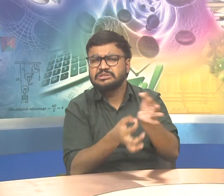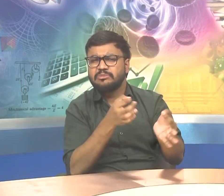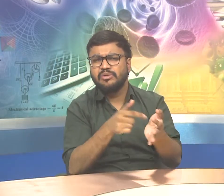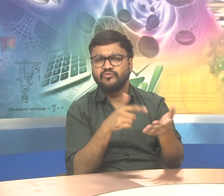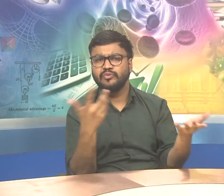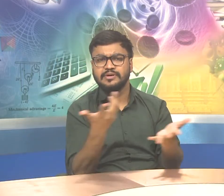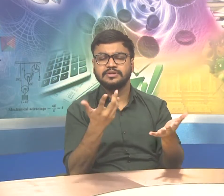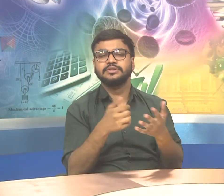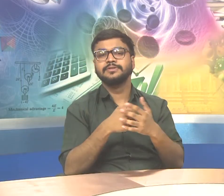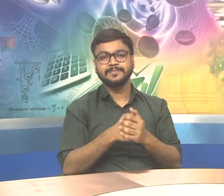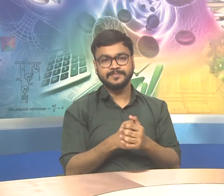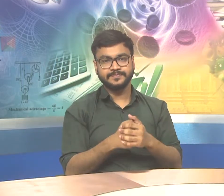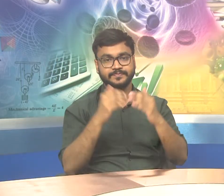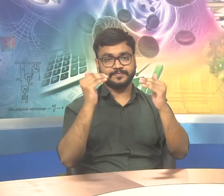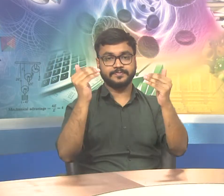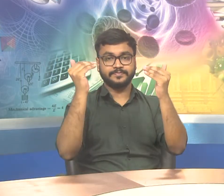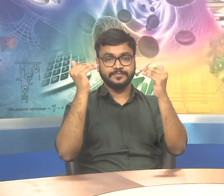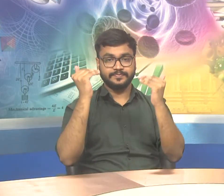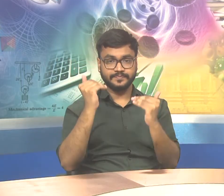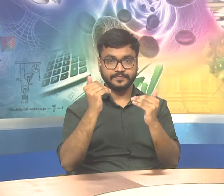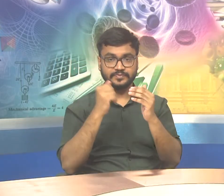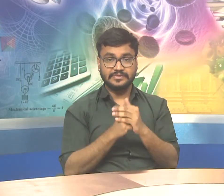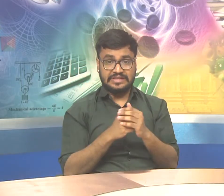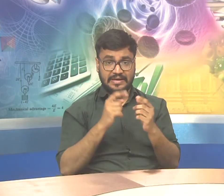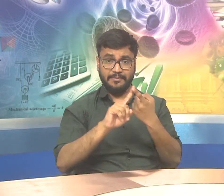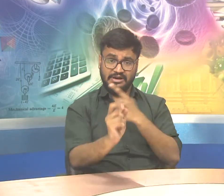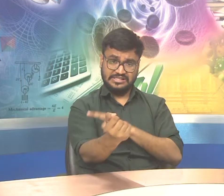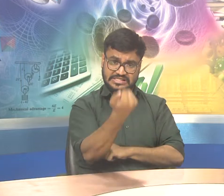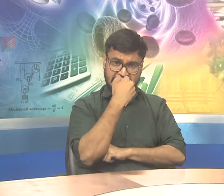After completion this part, you will be able to